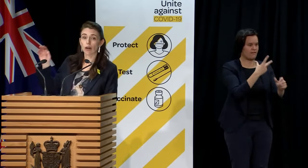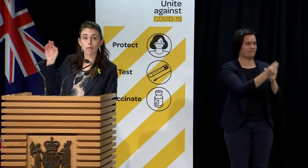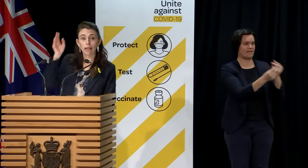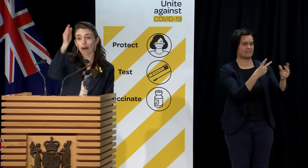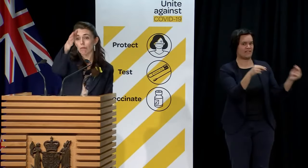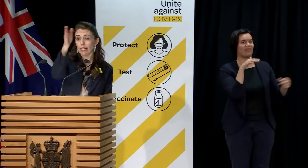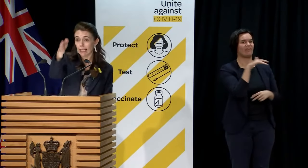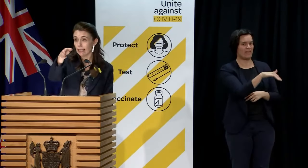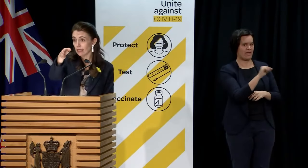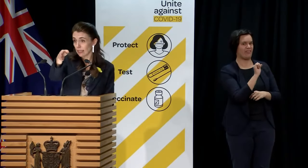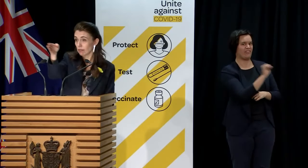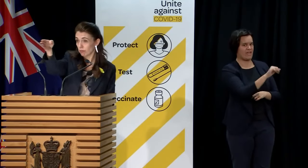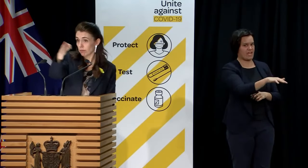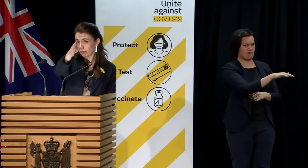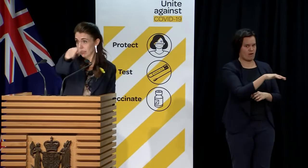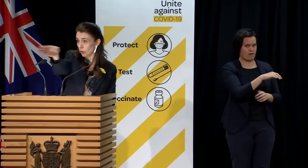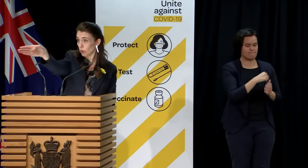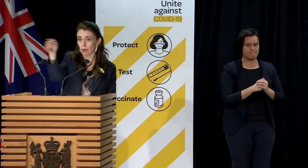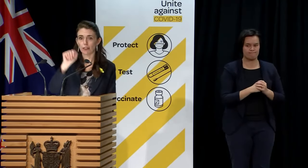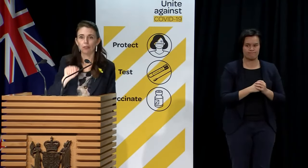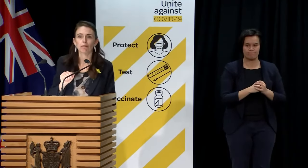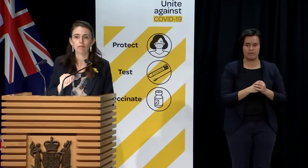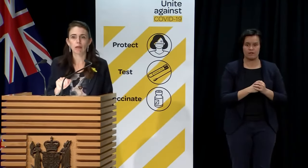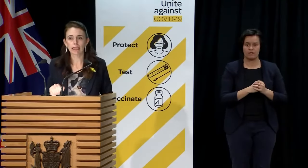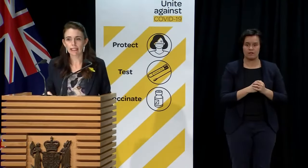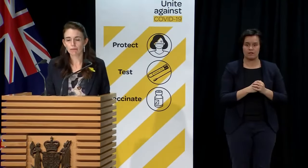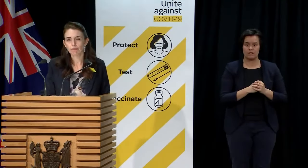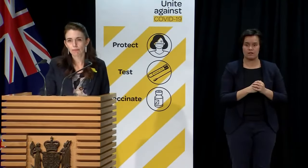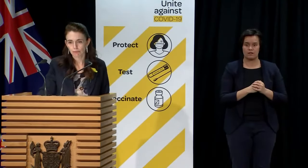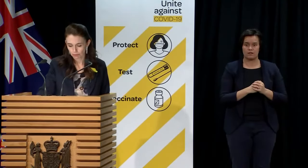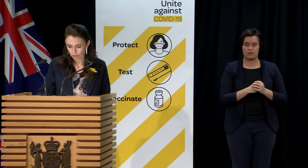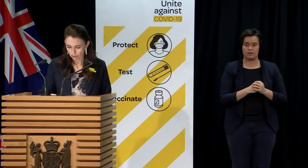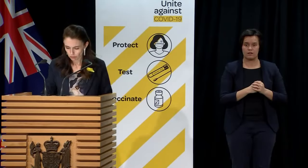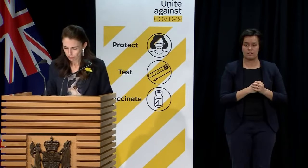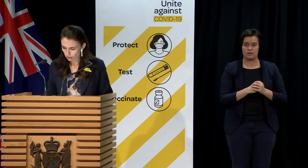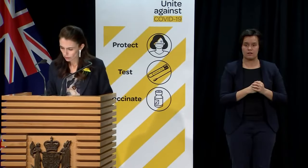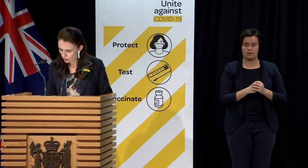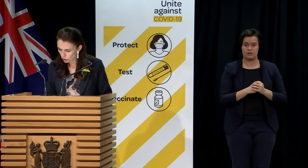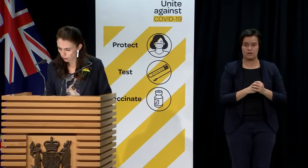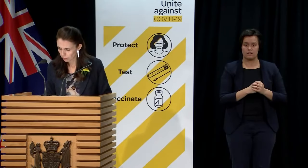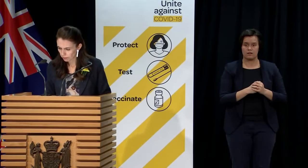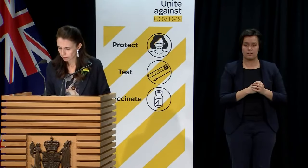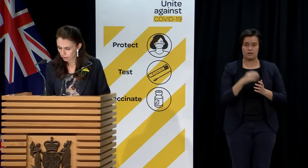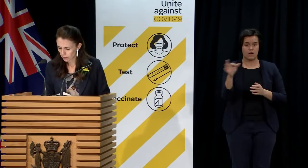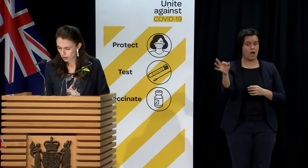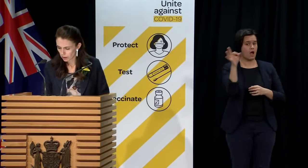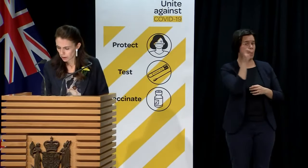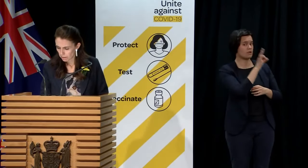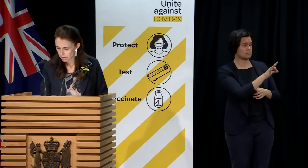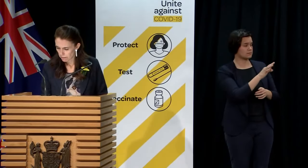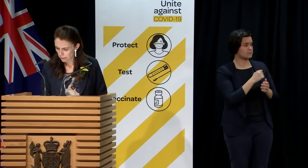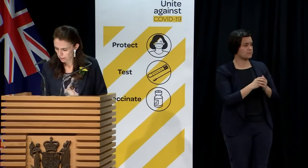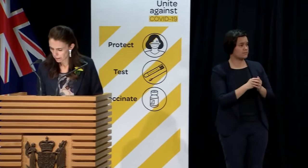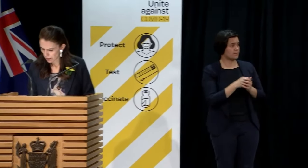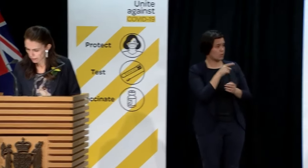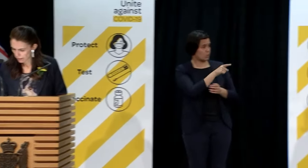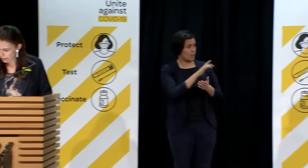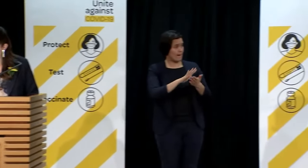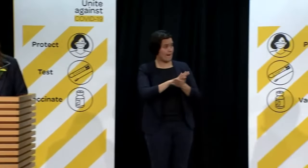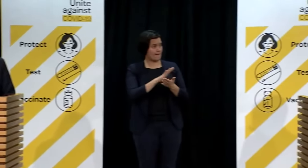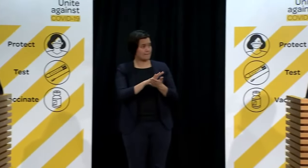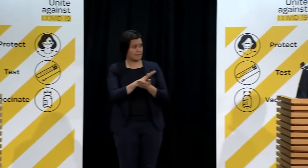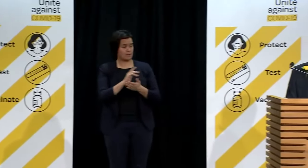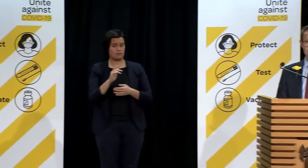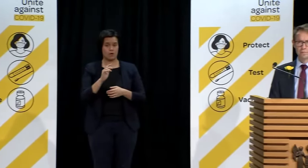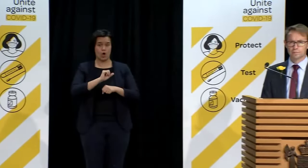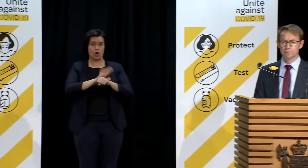Yeah, I'll come back round, Mikey, then all the way through. Mikey? Questions for colleagues, please. Sure. Dr. Bloomfield, are you happy with the level of testing